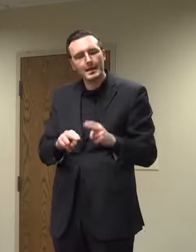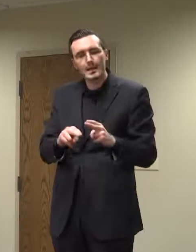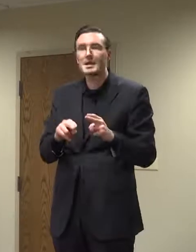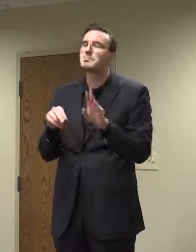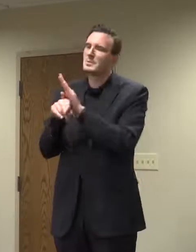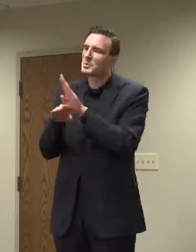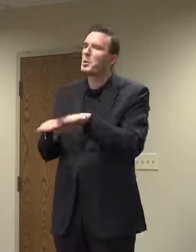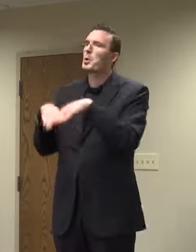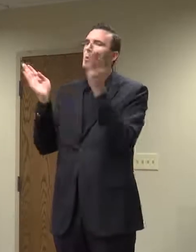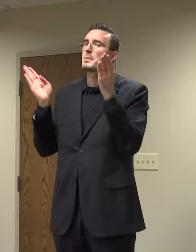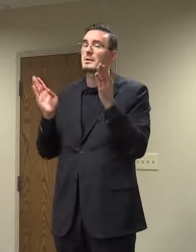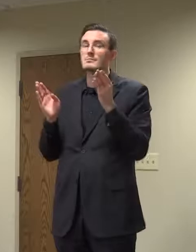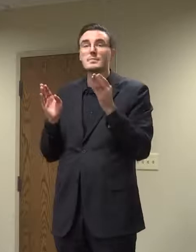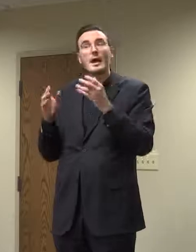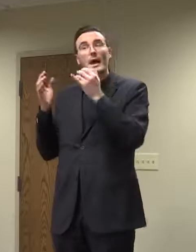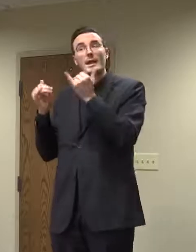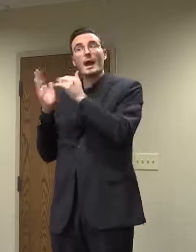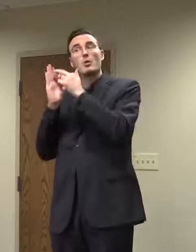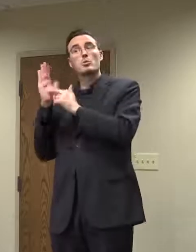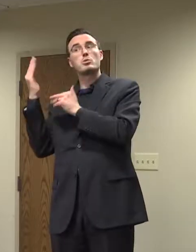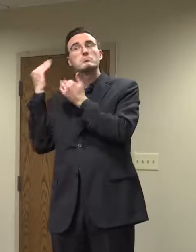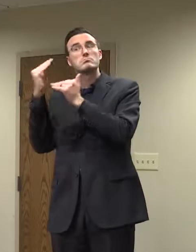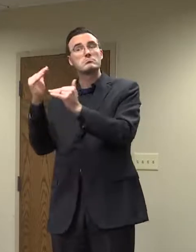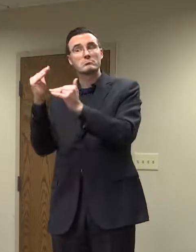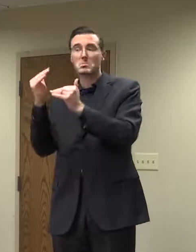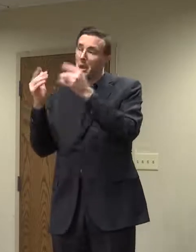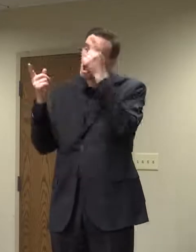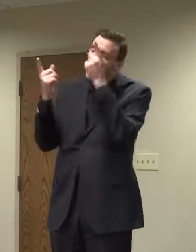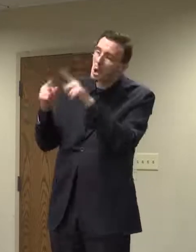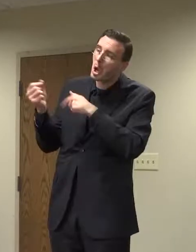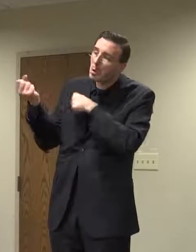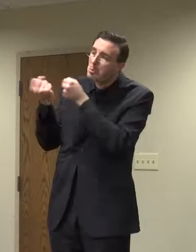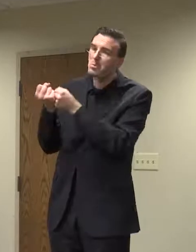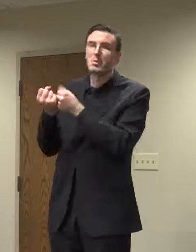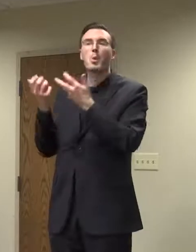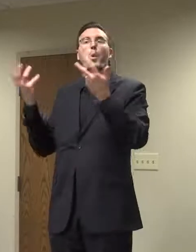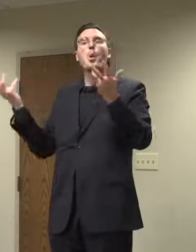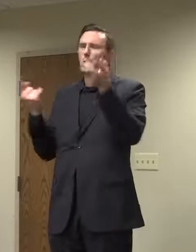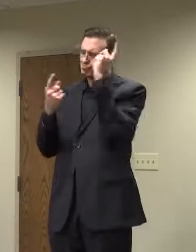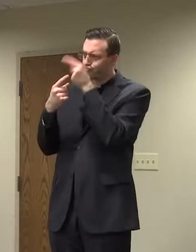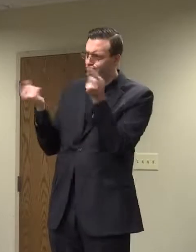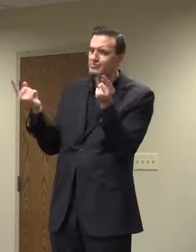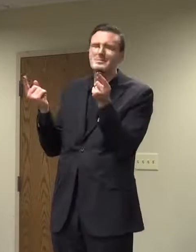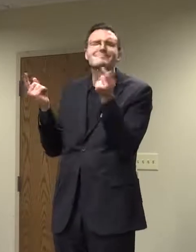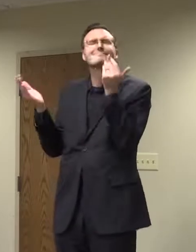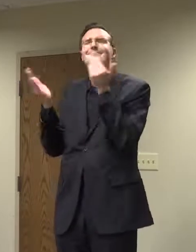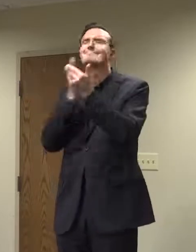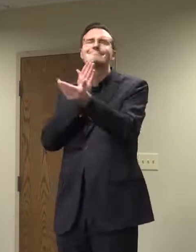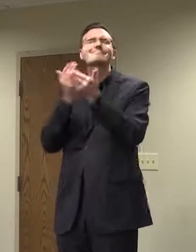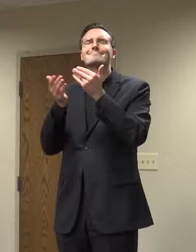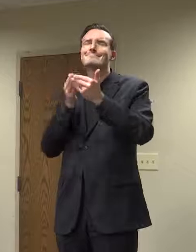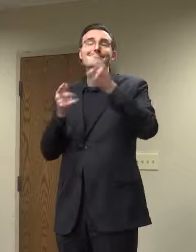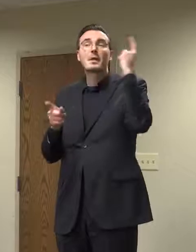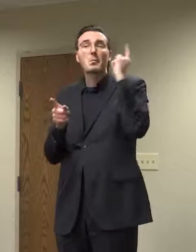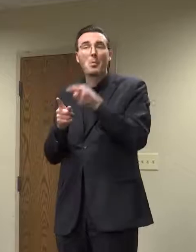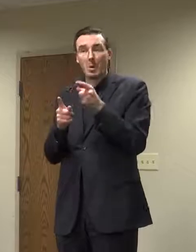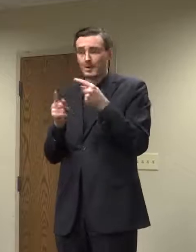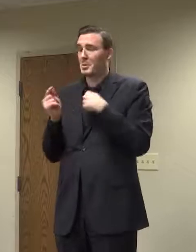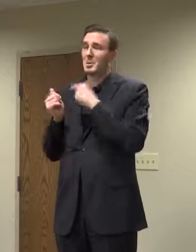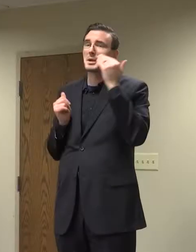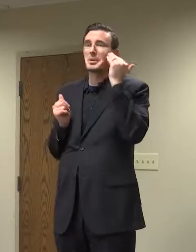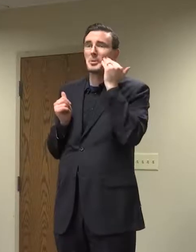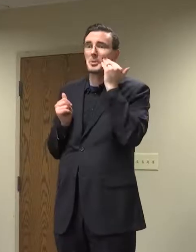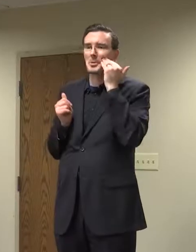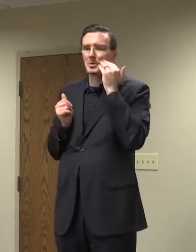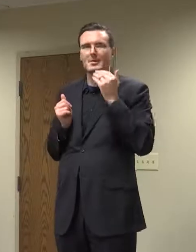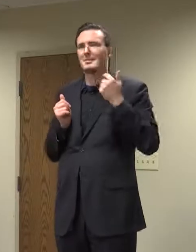with the current mitigations or not, it is what it is. And so we know what it is. And someone once told me, when you know better, you